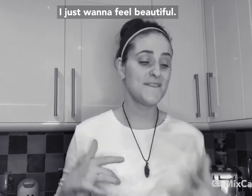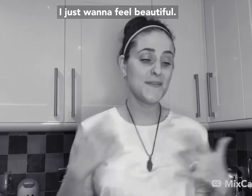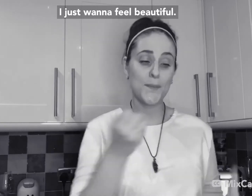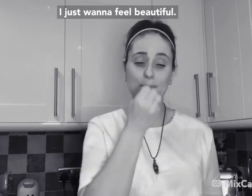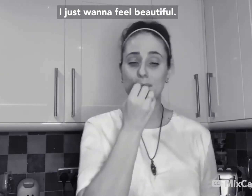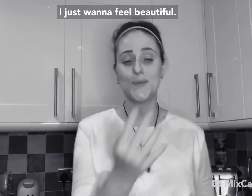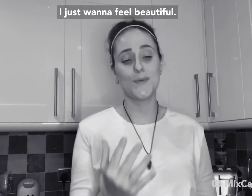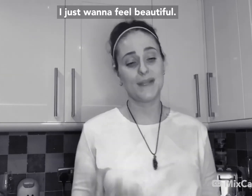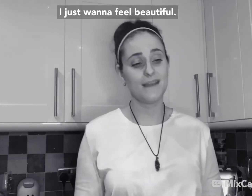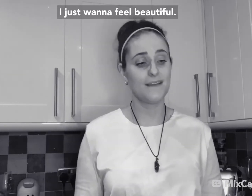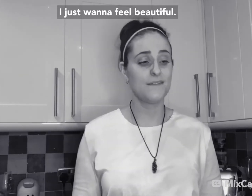beautiful